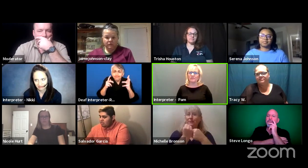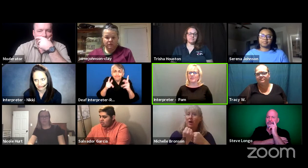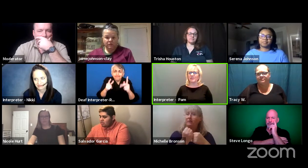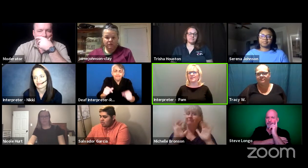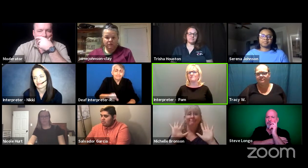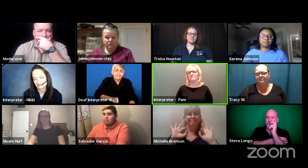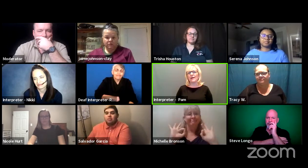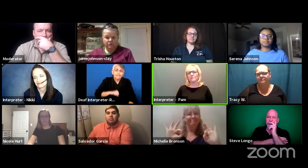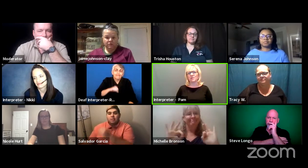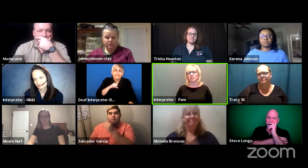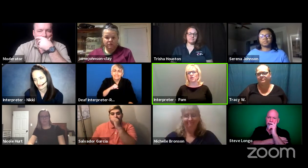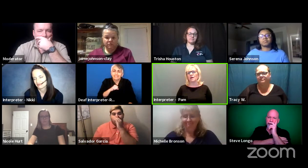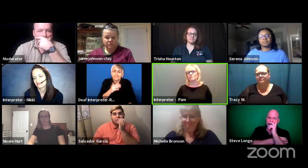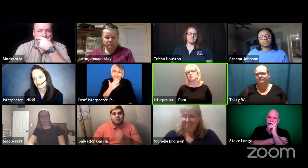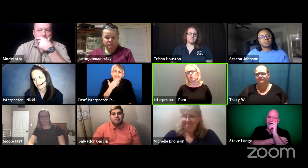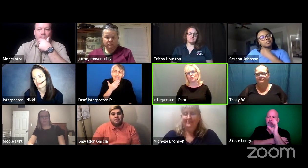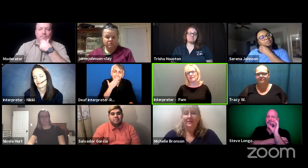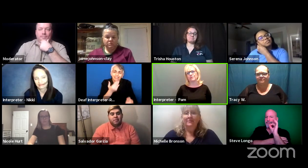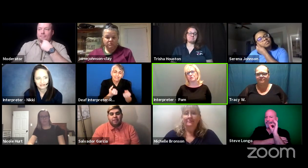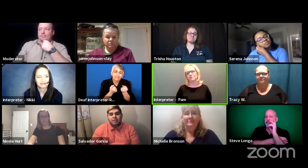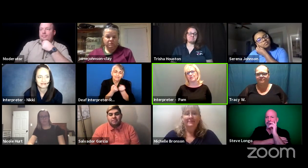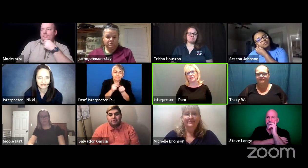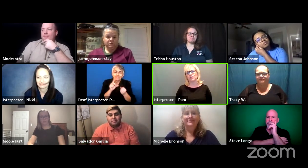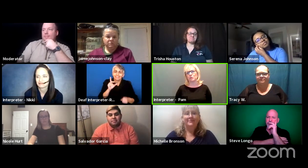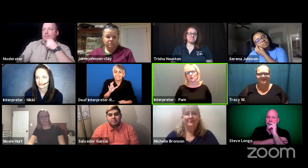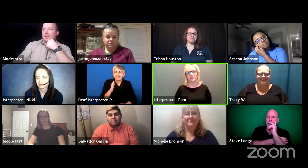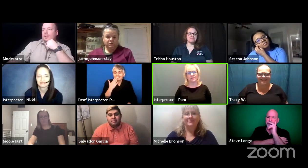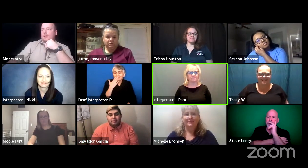and did a fabulous job. So grateful for their support.